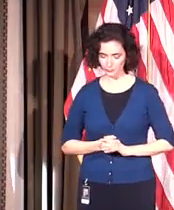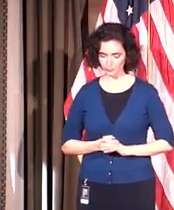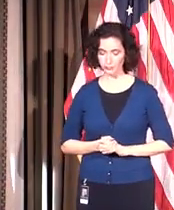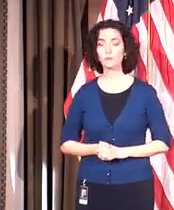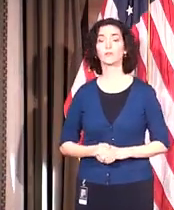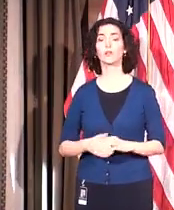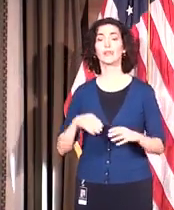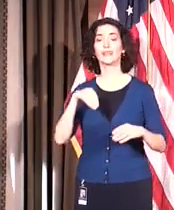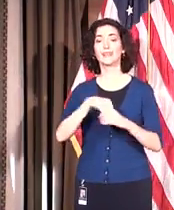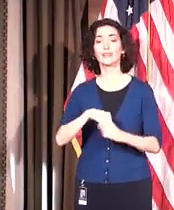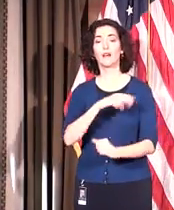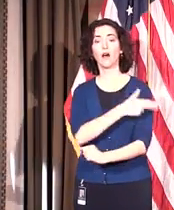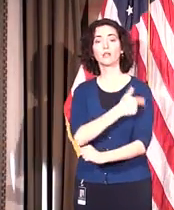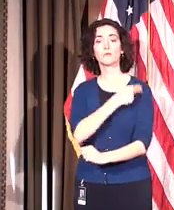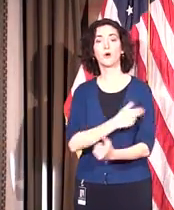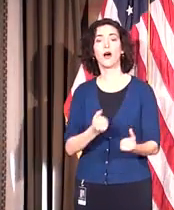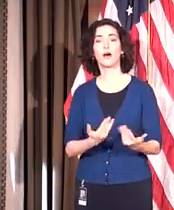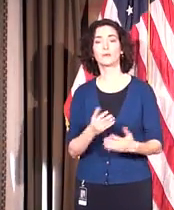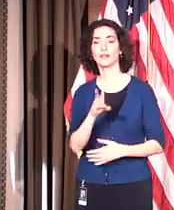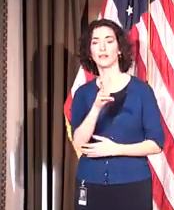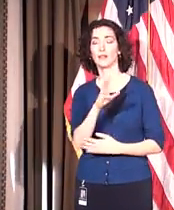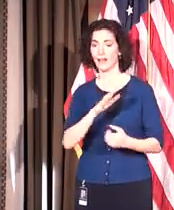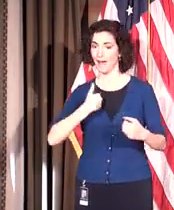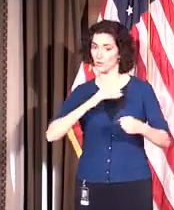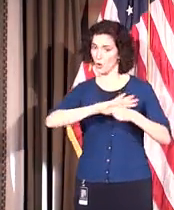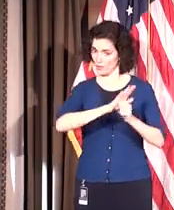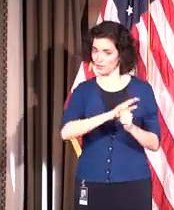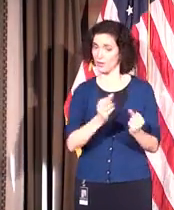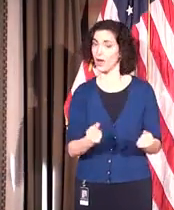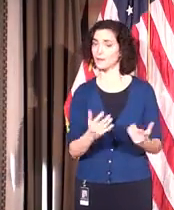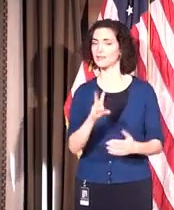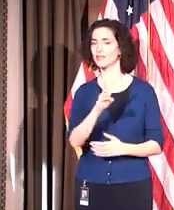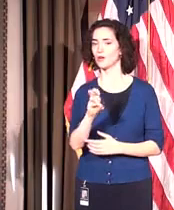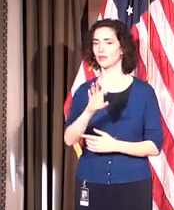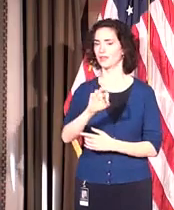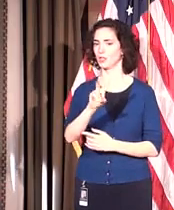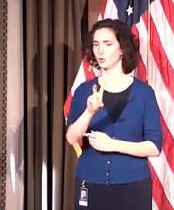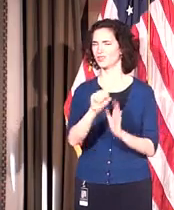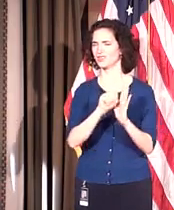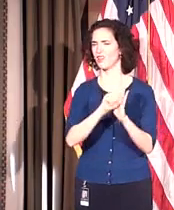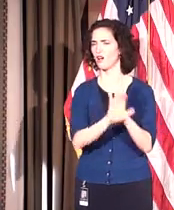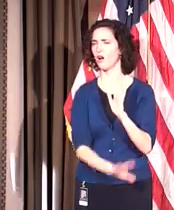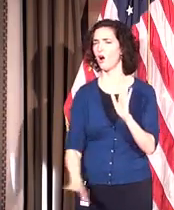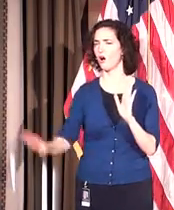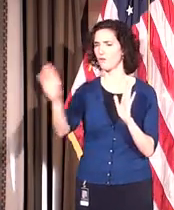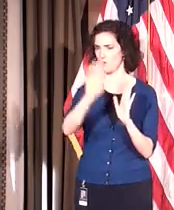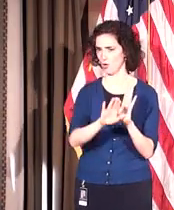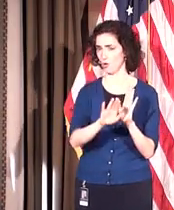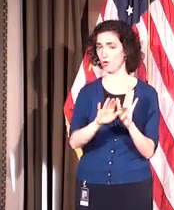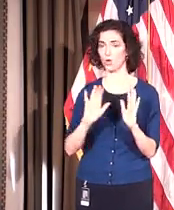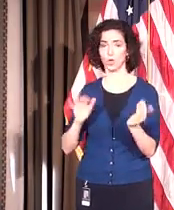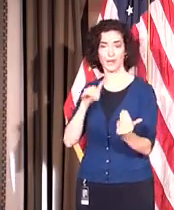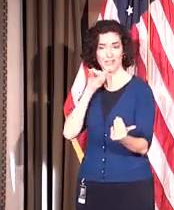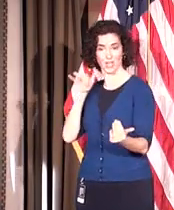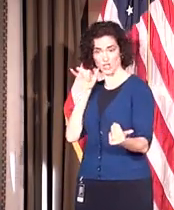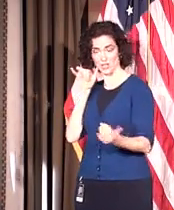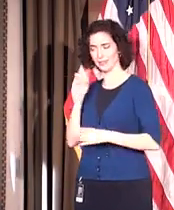692 patients in the hospital with COVID-19 across the state of Louisiana. That's up 16 from